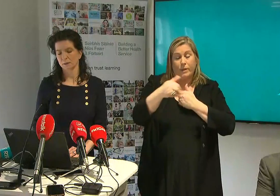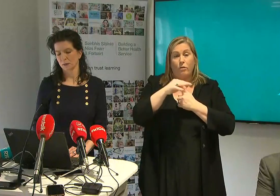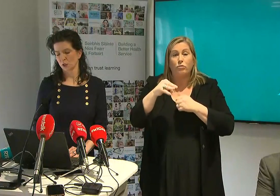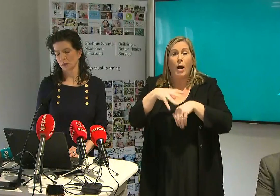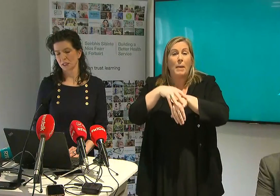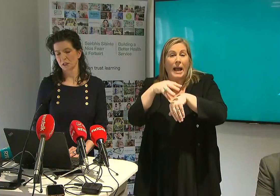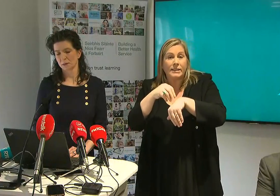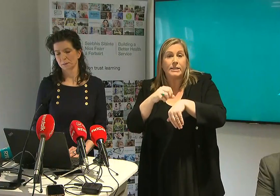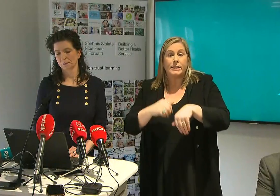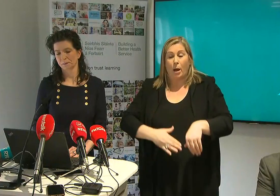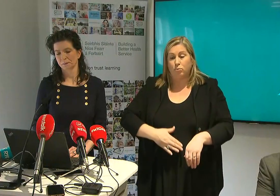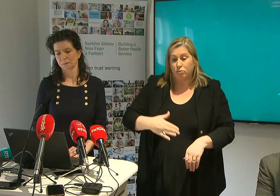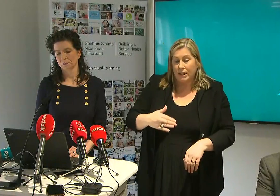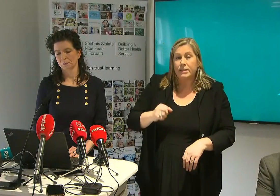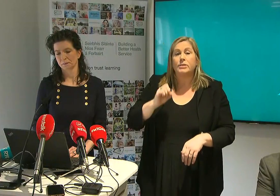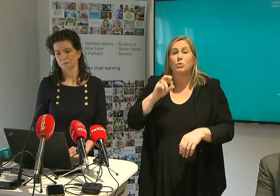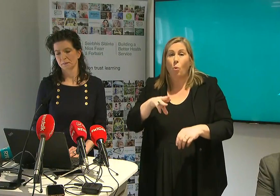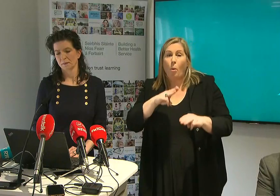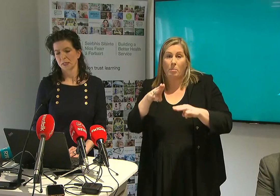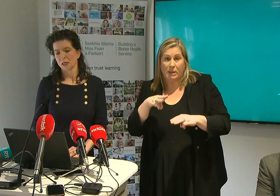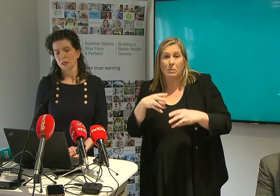elderly or pregnant.